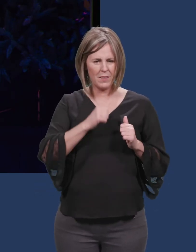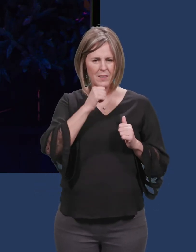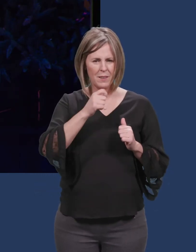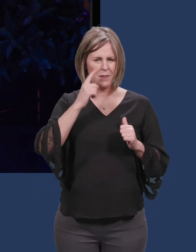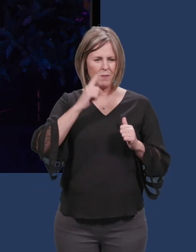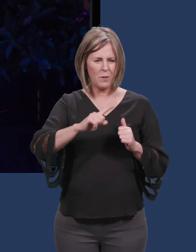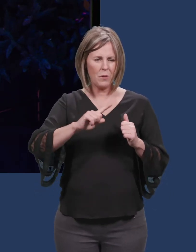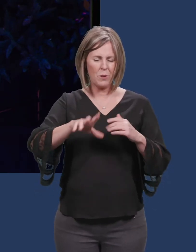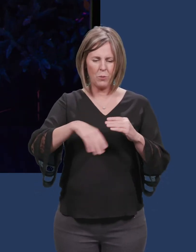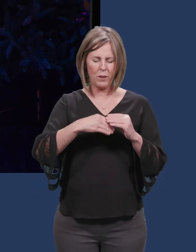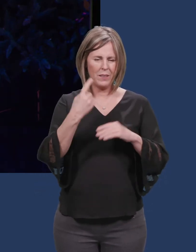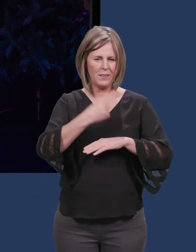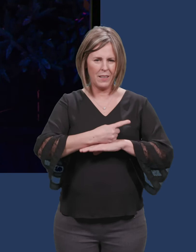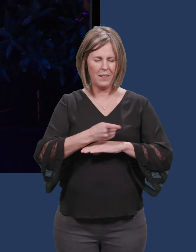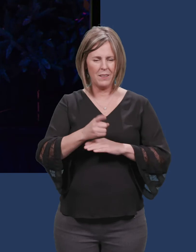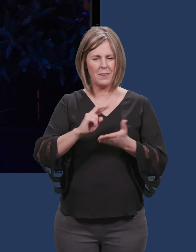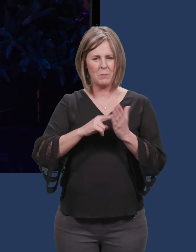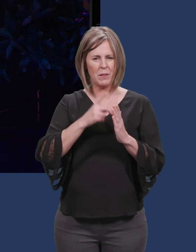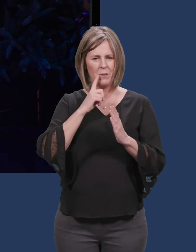day of our life.